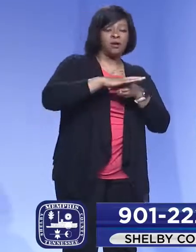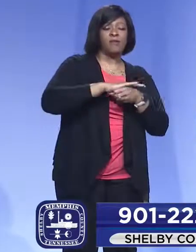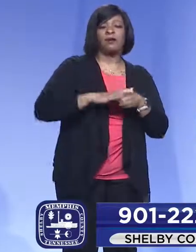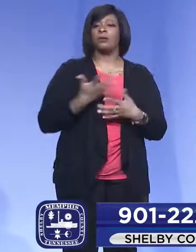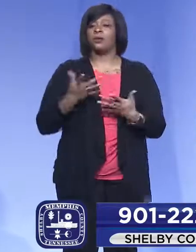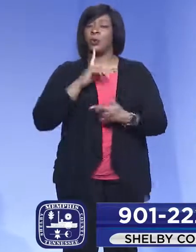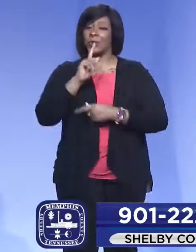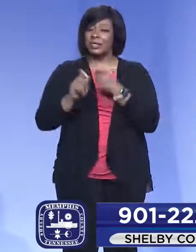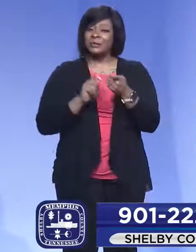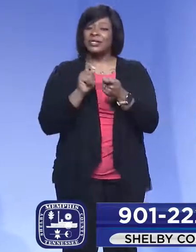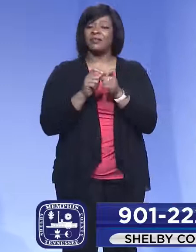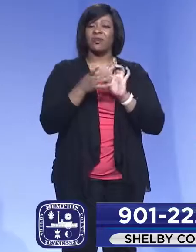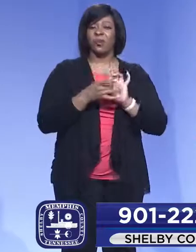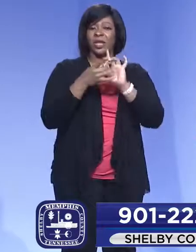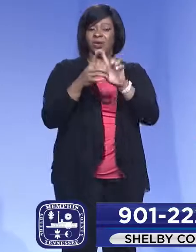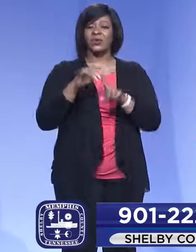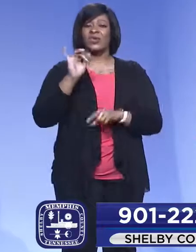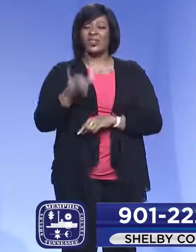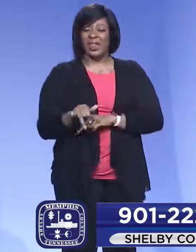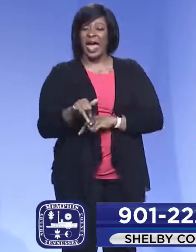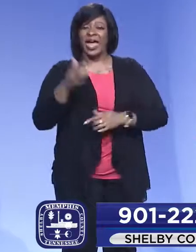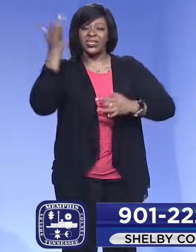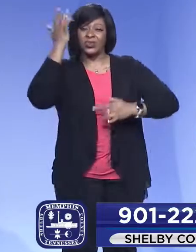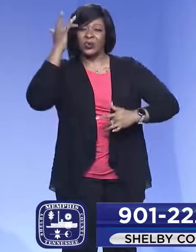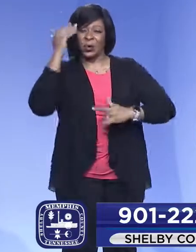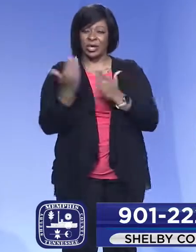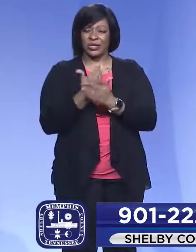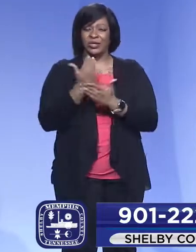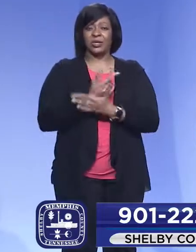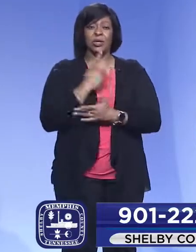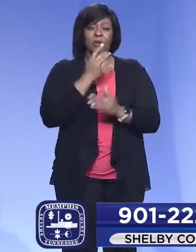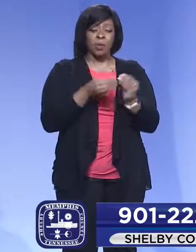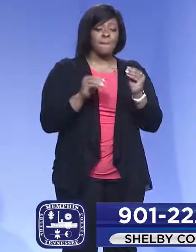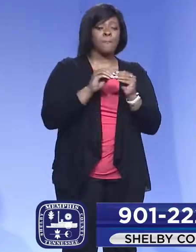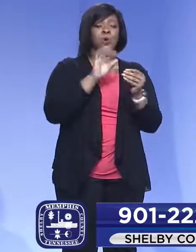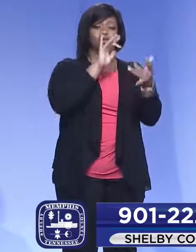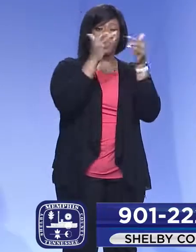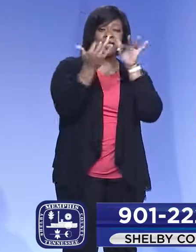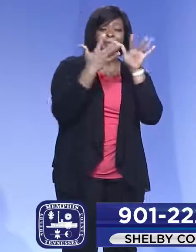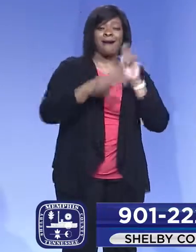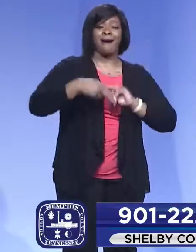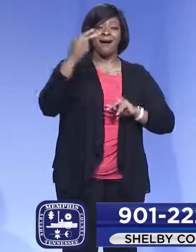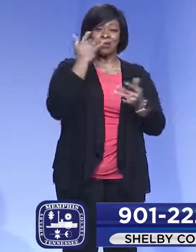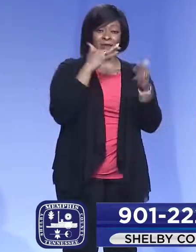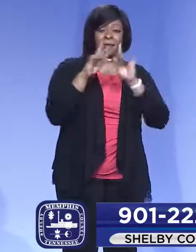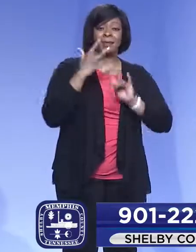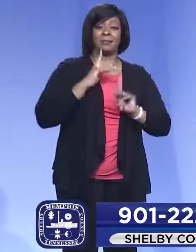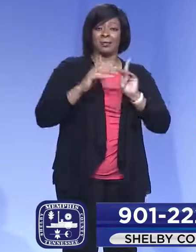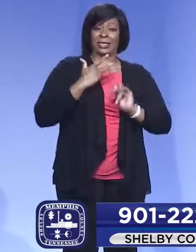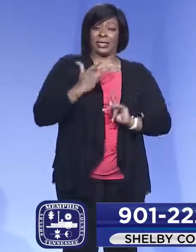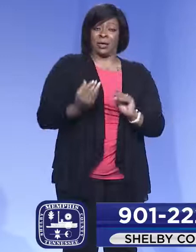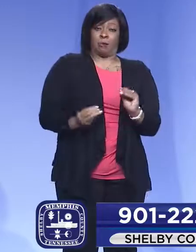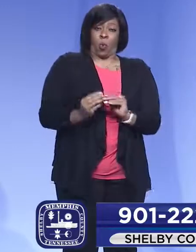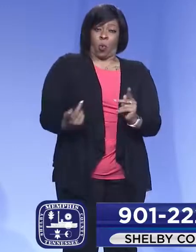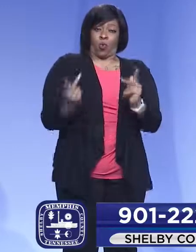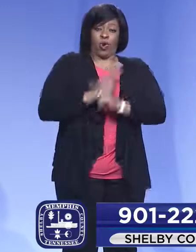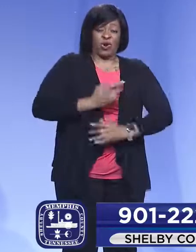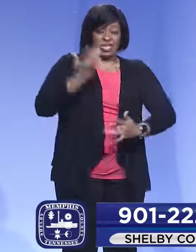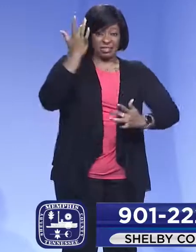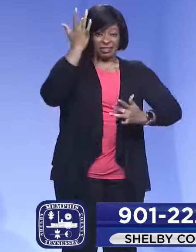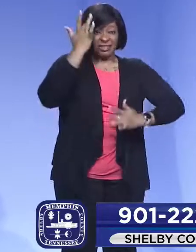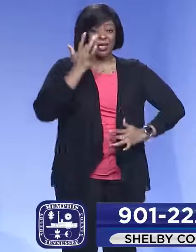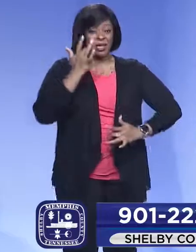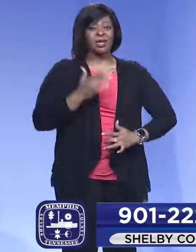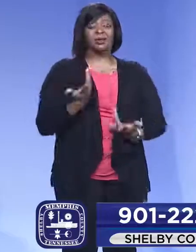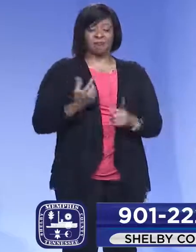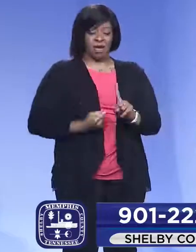there specifics relative to that strain? For example, is it more transmissible? Do people tend to be sicker? Does it